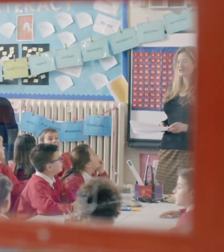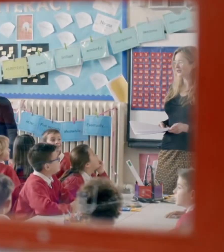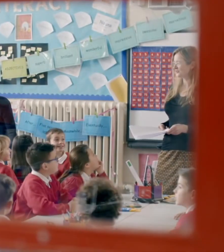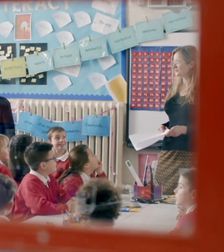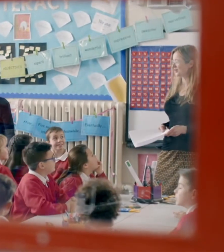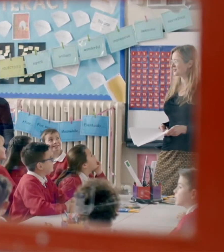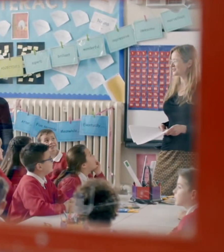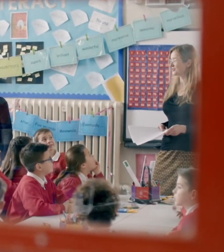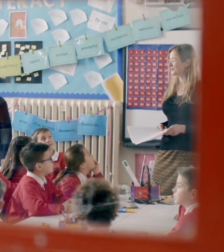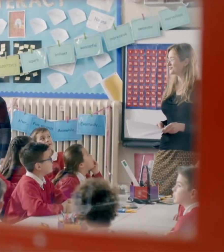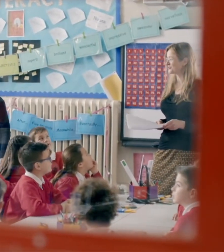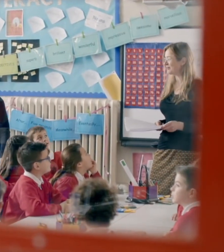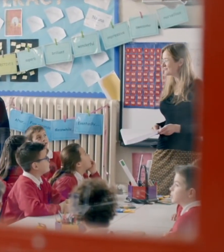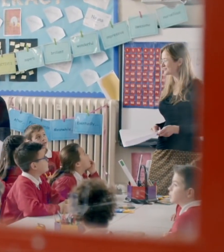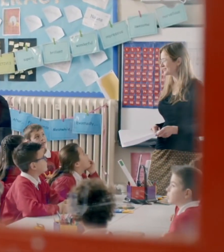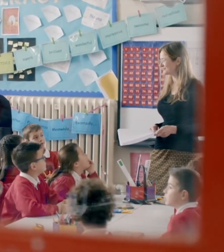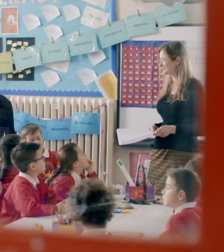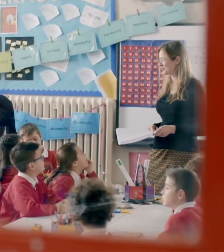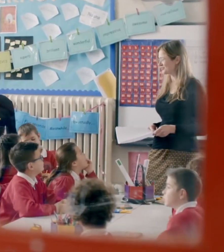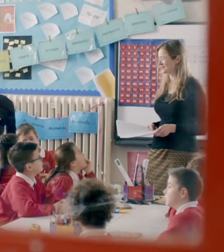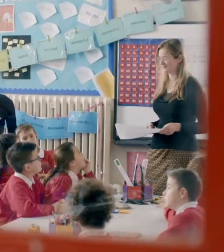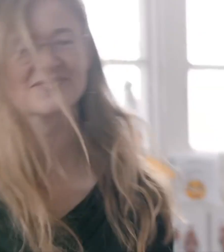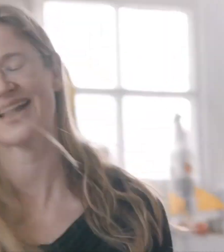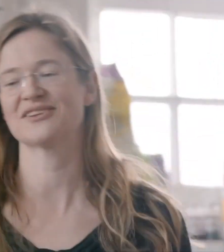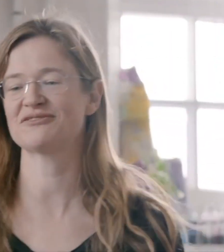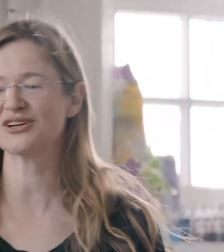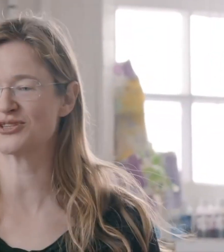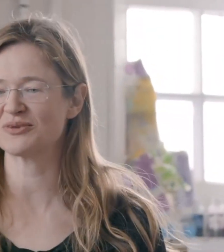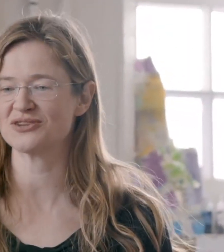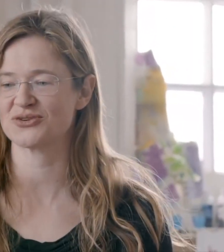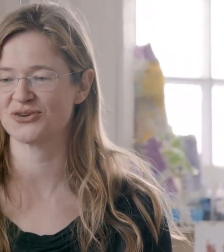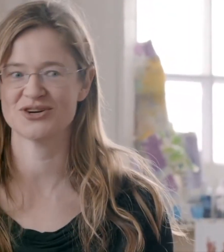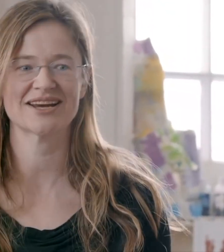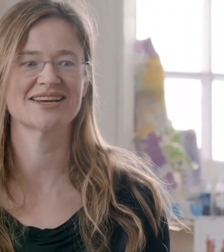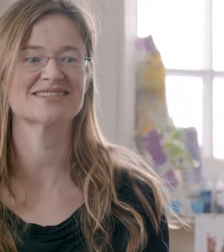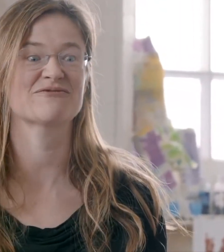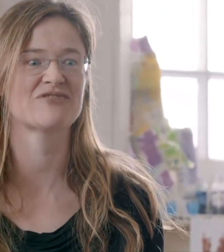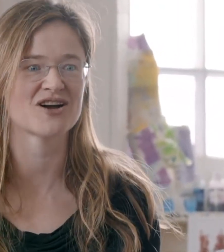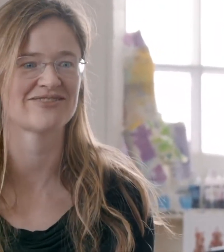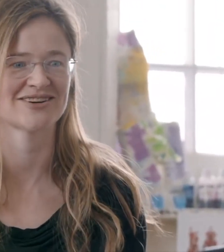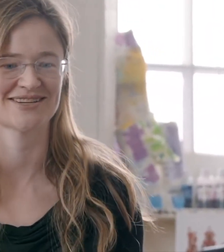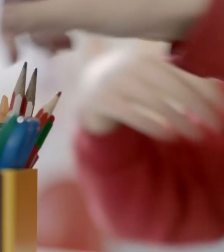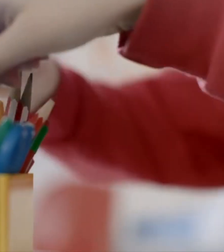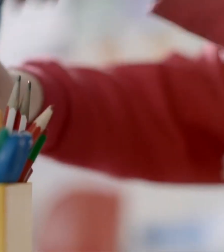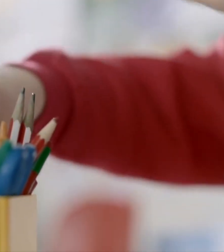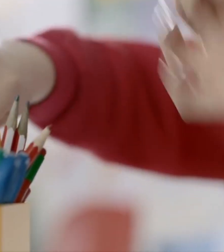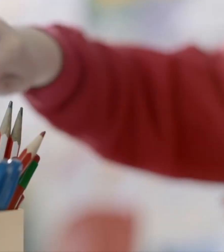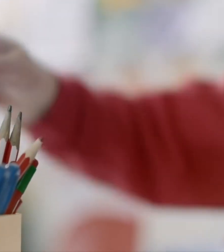This afternoon, we're going to draw people doing different jobs. And the first job we're going to draw is a